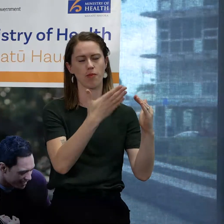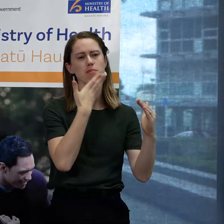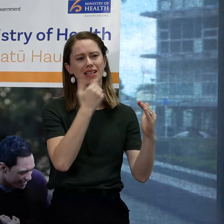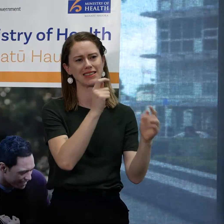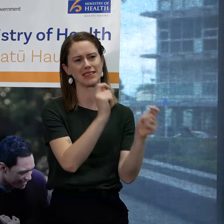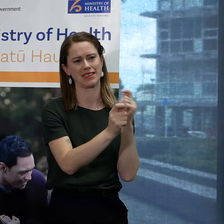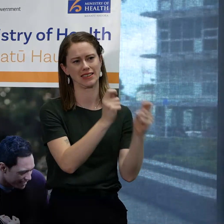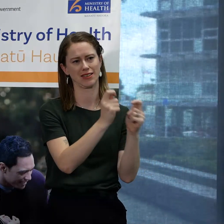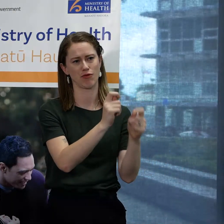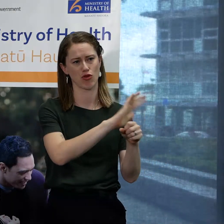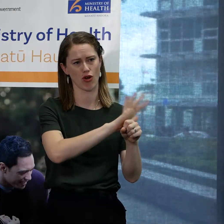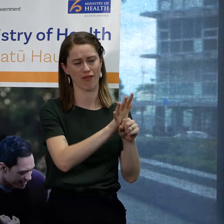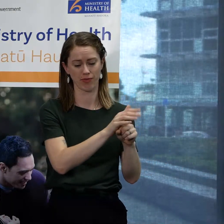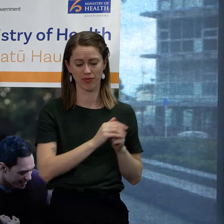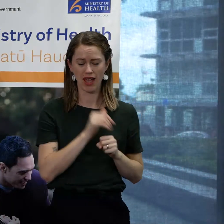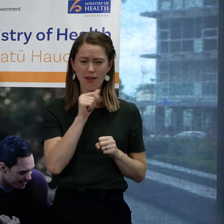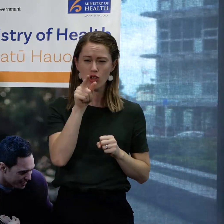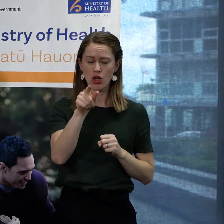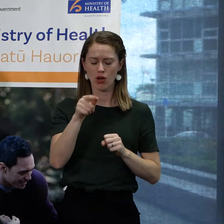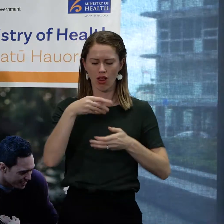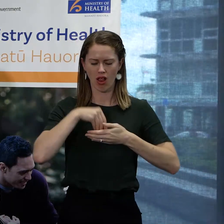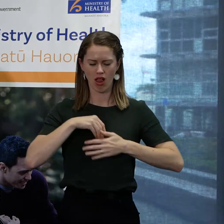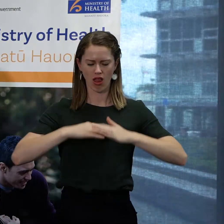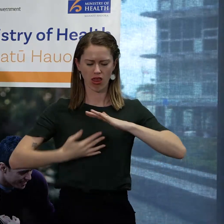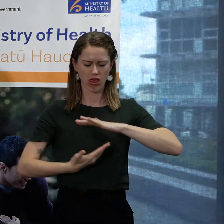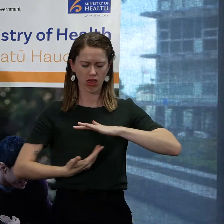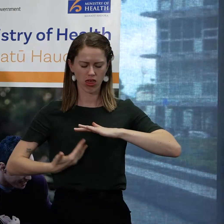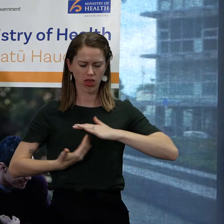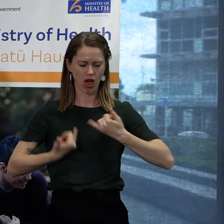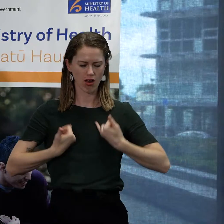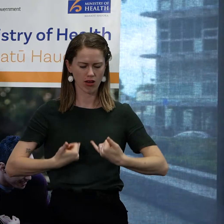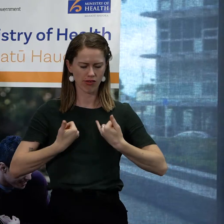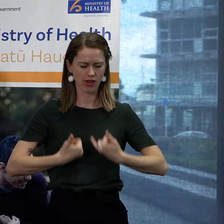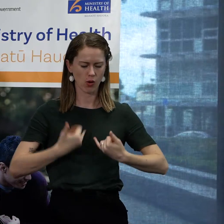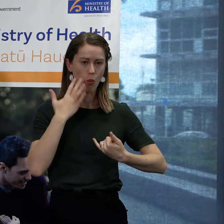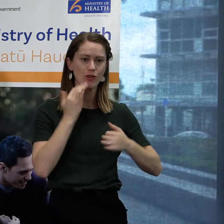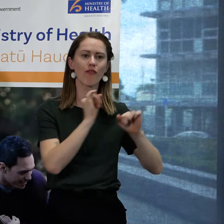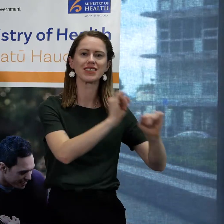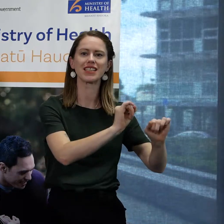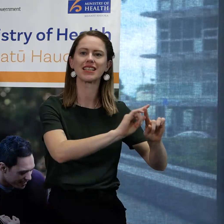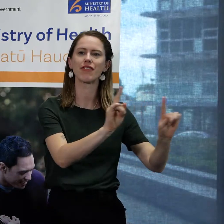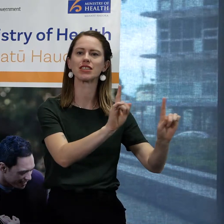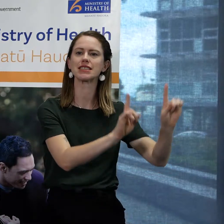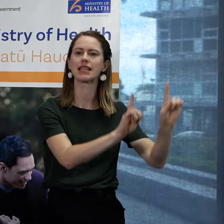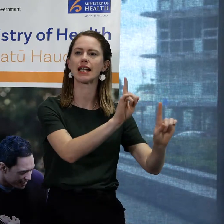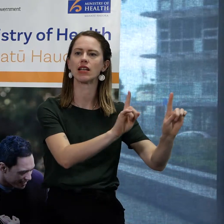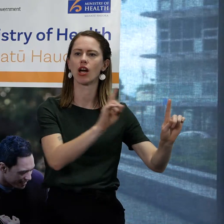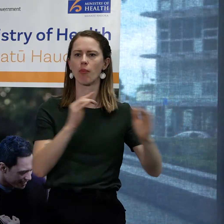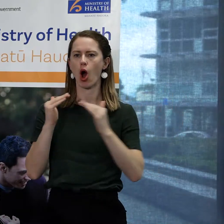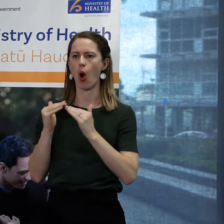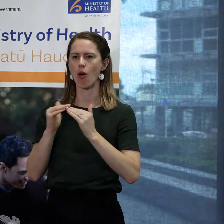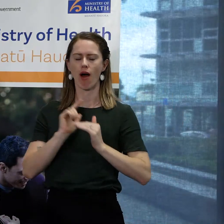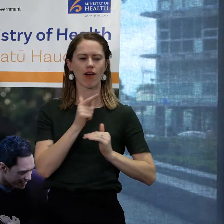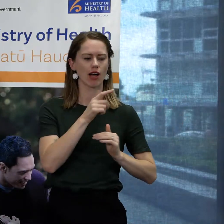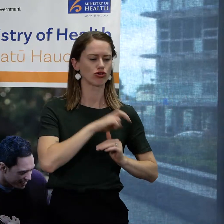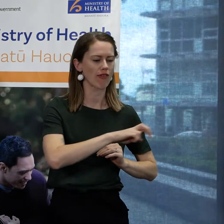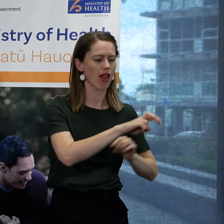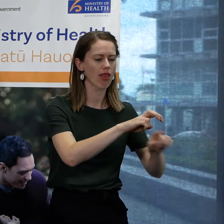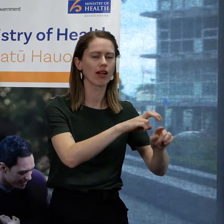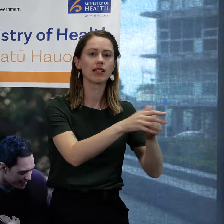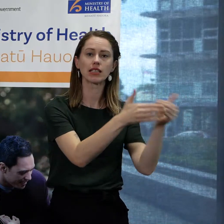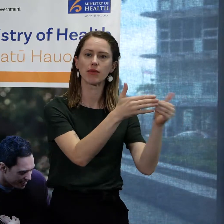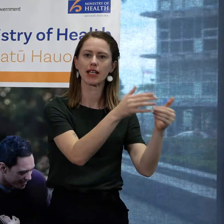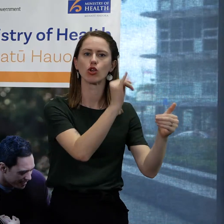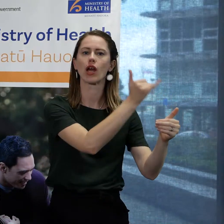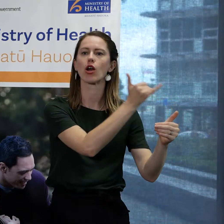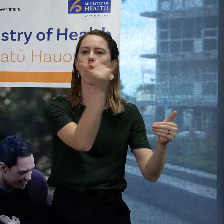for COVID-19. If you become unwell while visiting somewhere else away from home this weekend, please call Healthline.